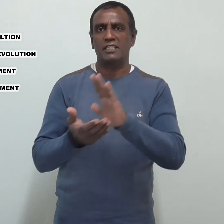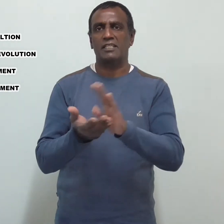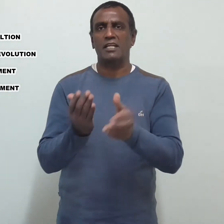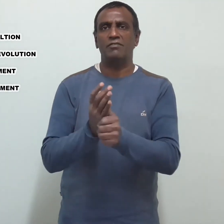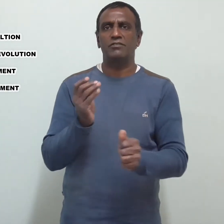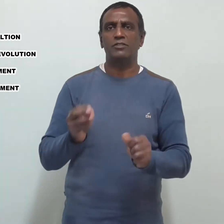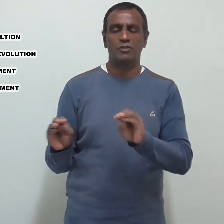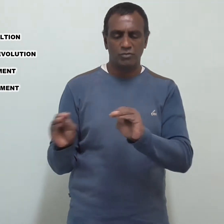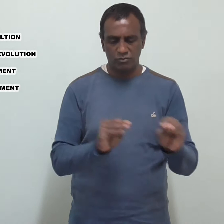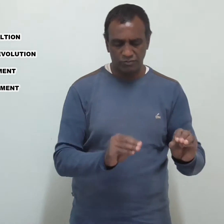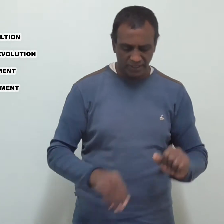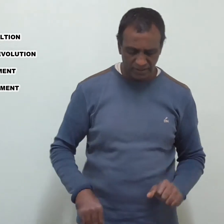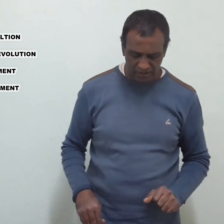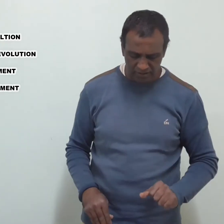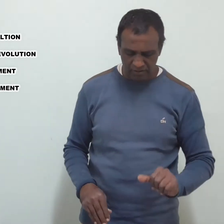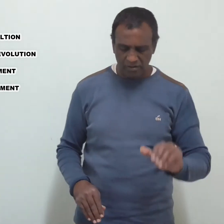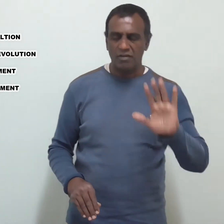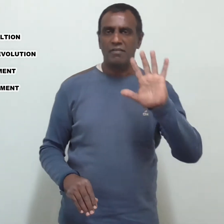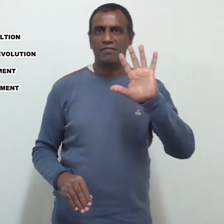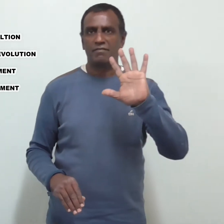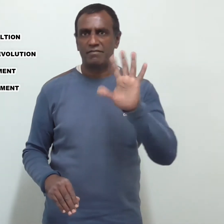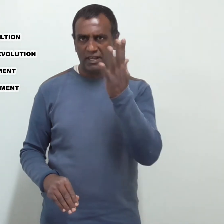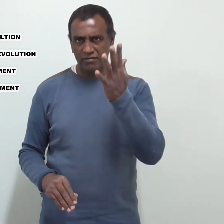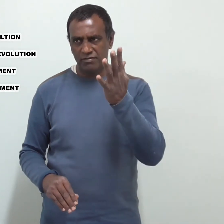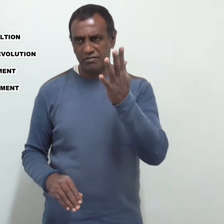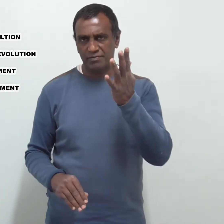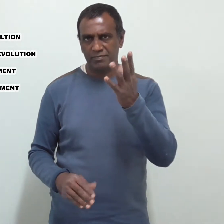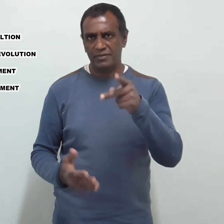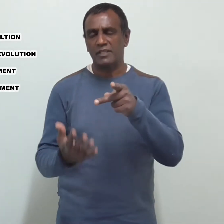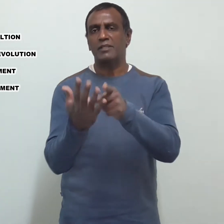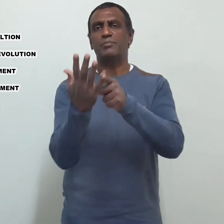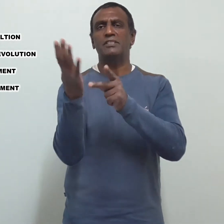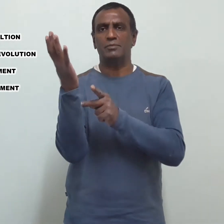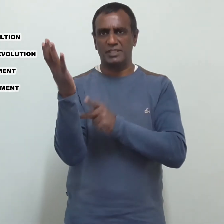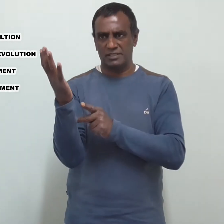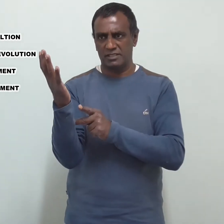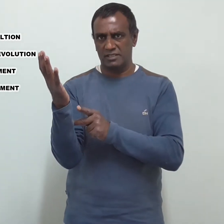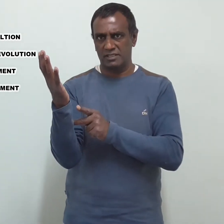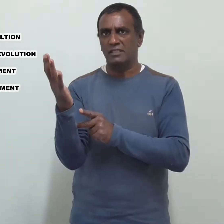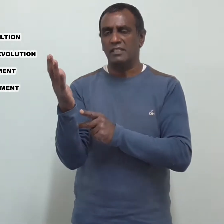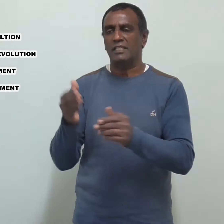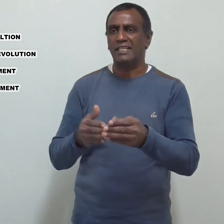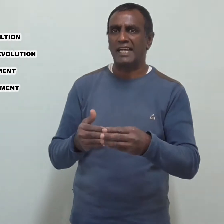and craft movement. 5, the principles that